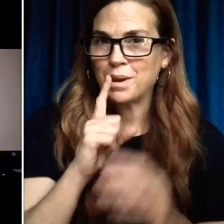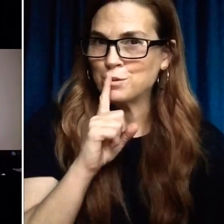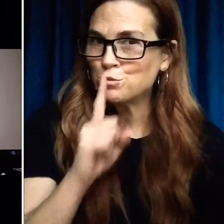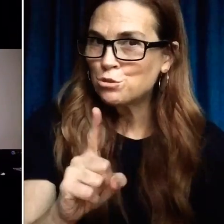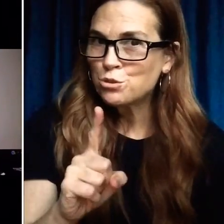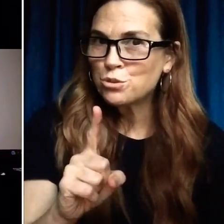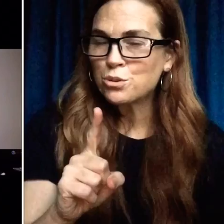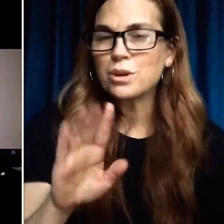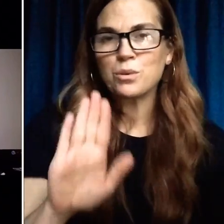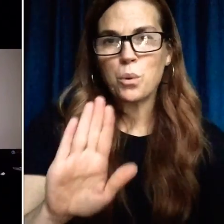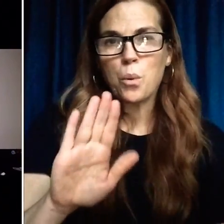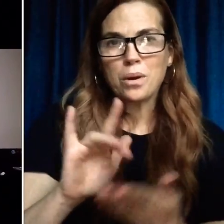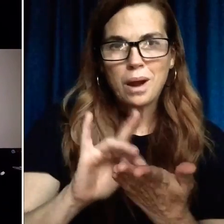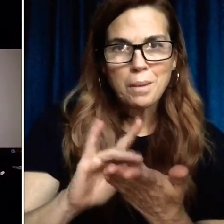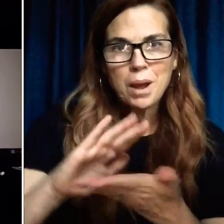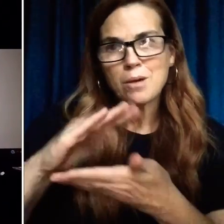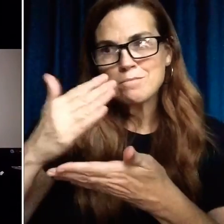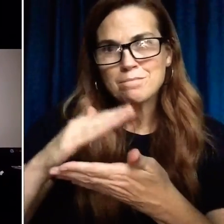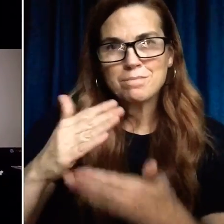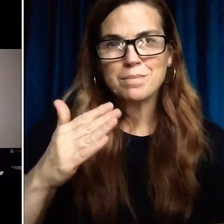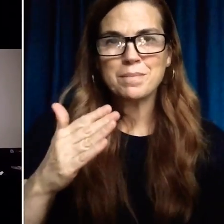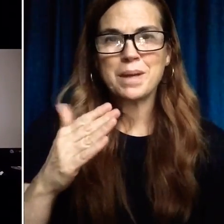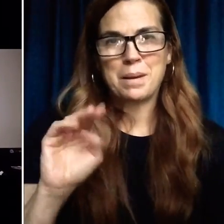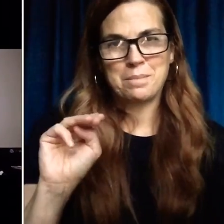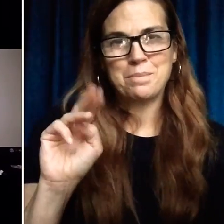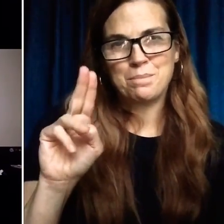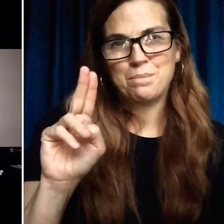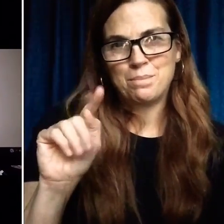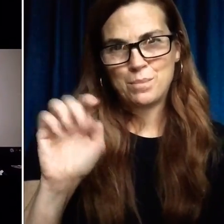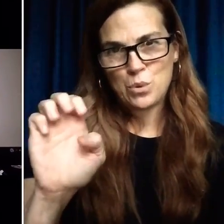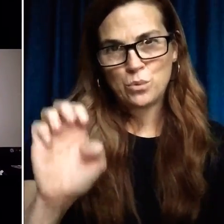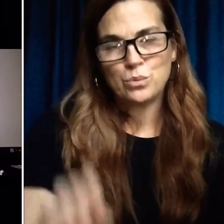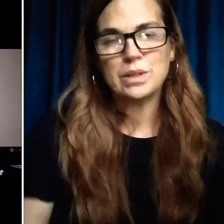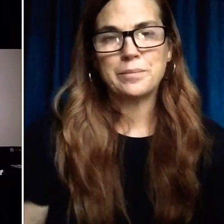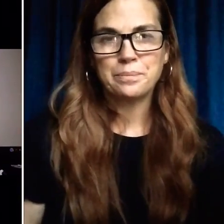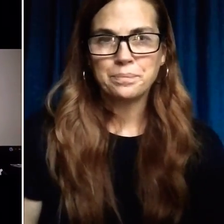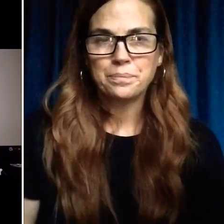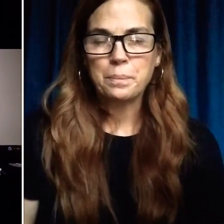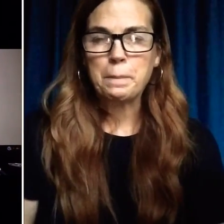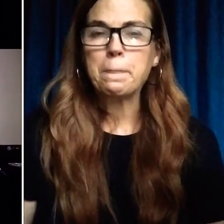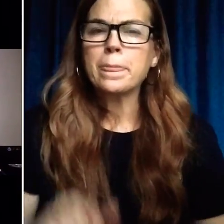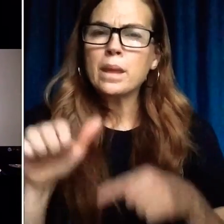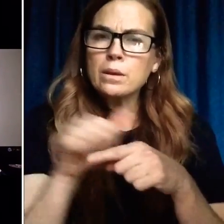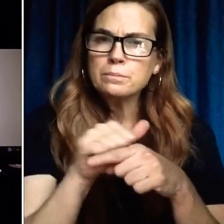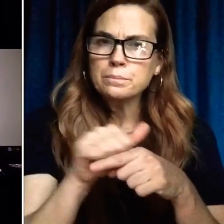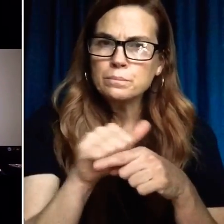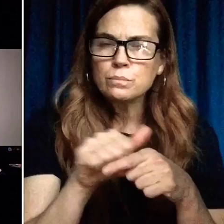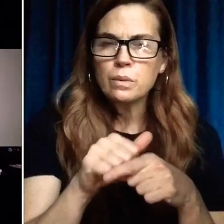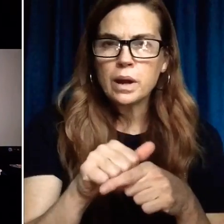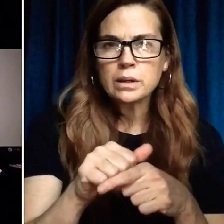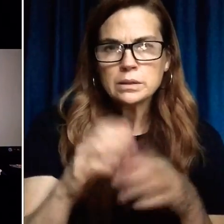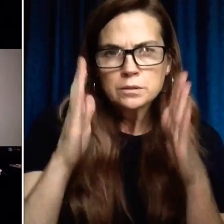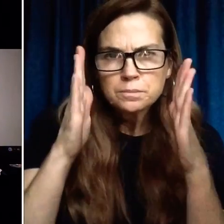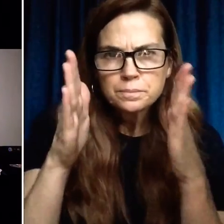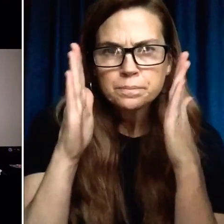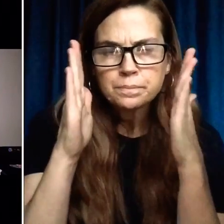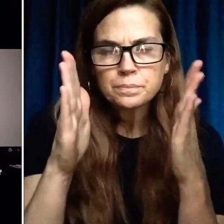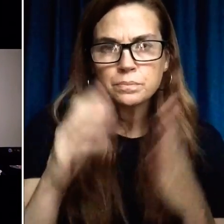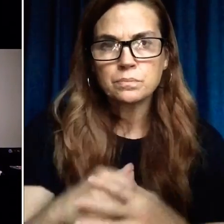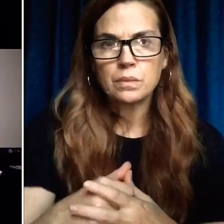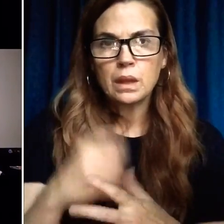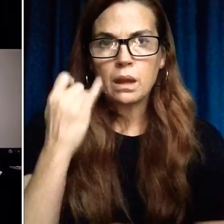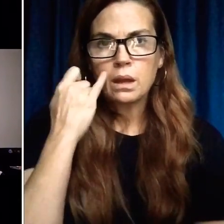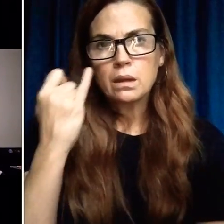Again, double check. Are you really muted? Make sure. Just making sure. Practice active listening.